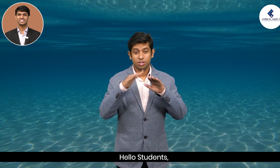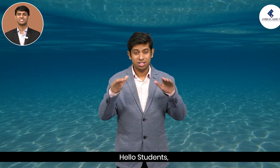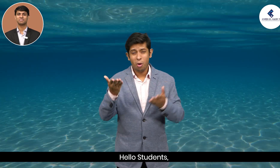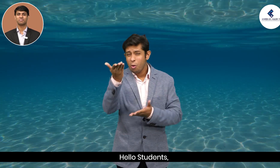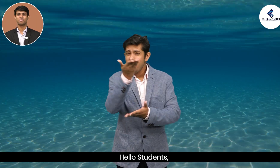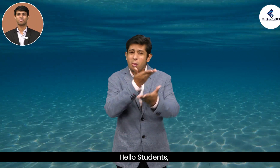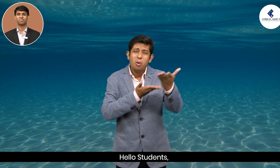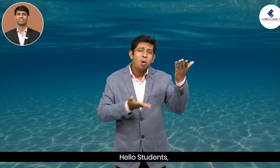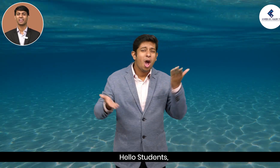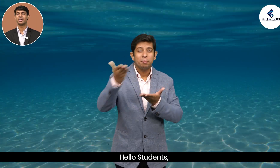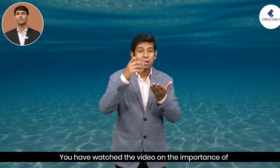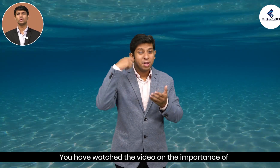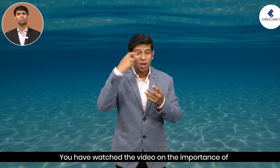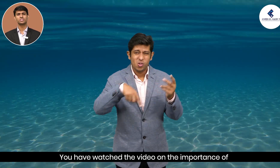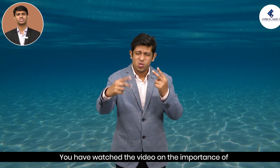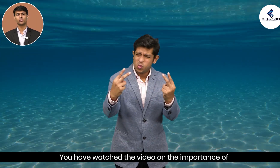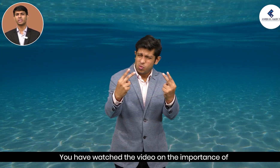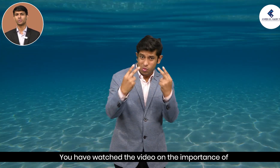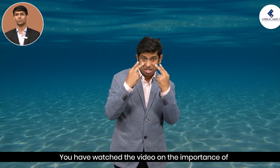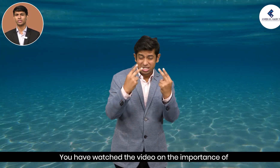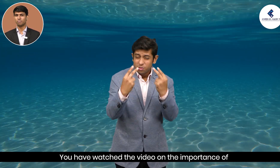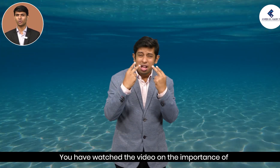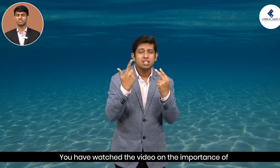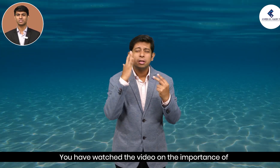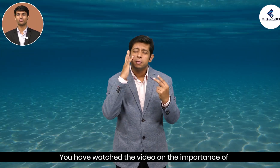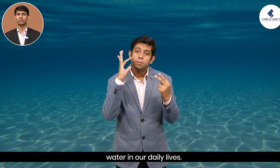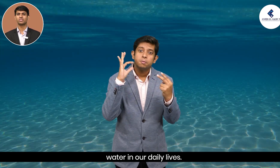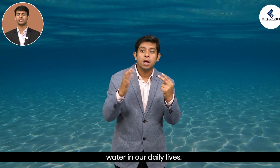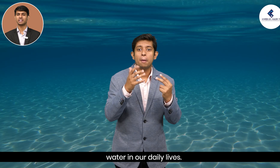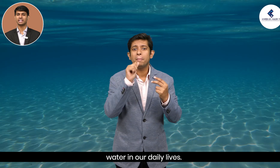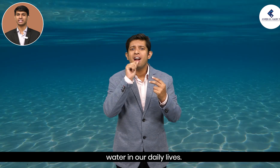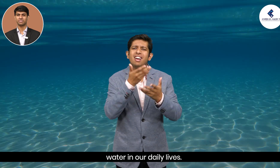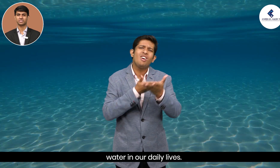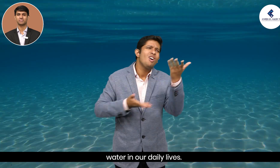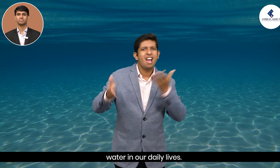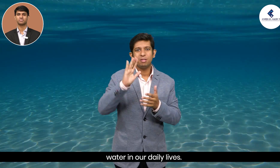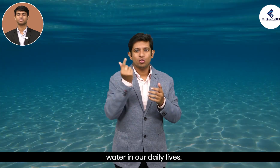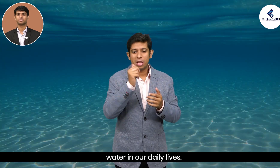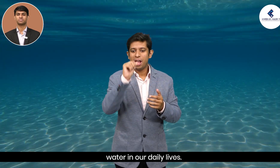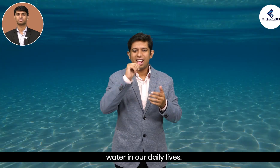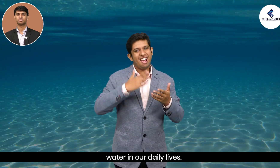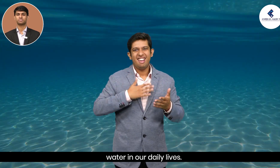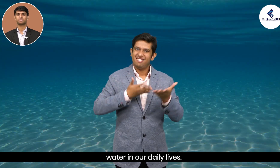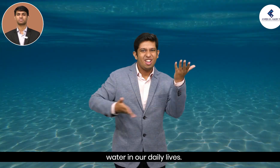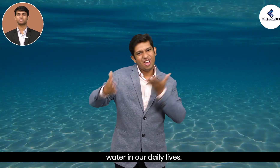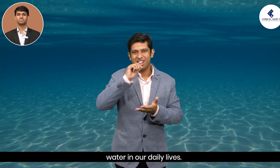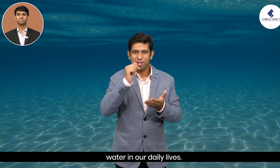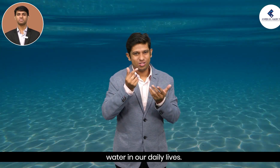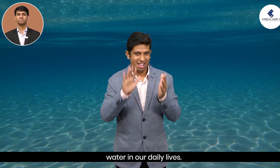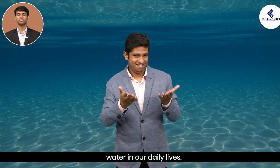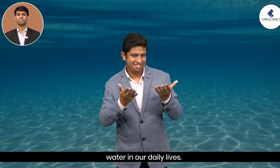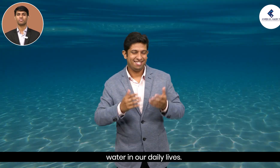Hello students! You have watched the video on the importance of water in our daily lives.